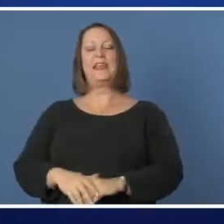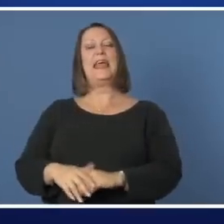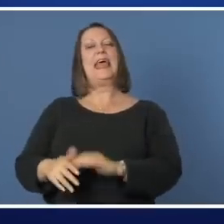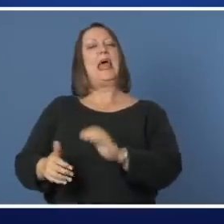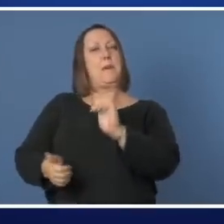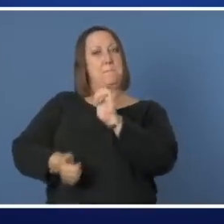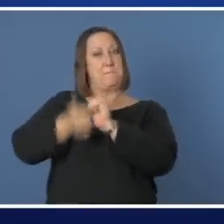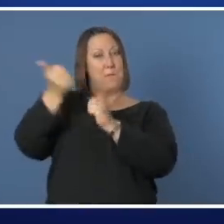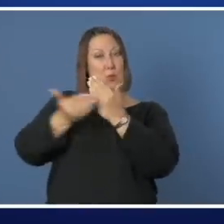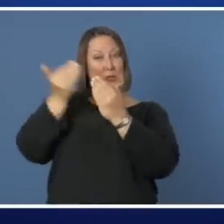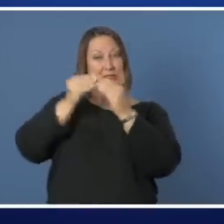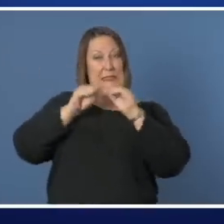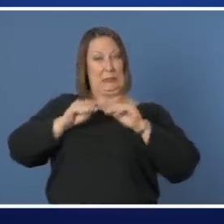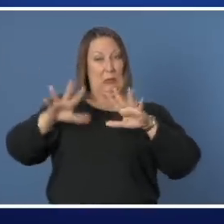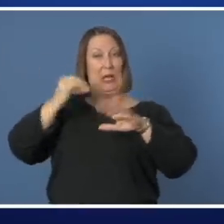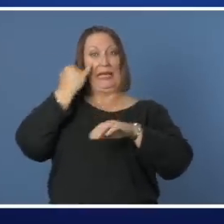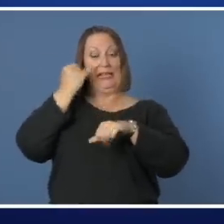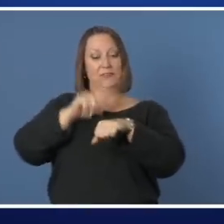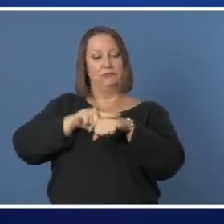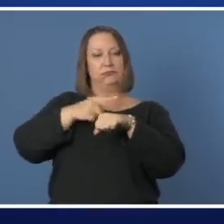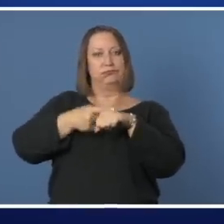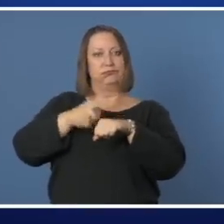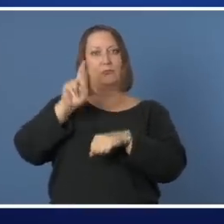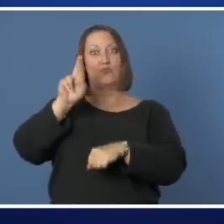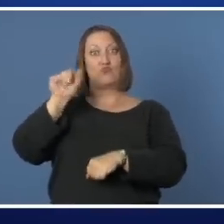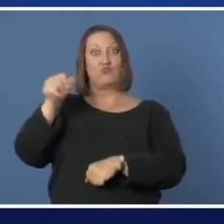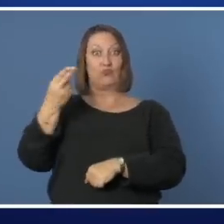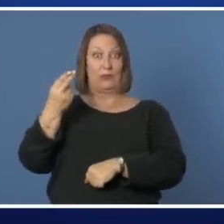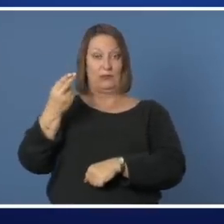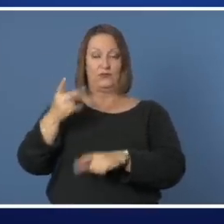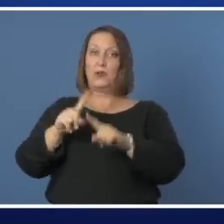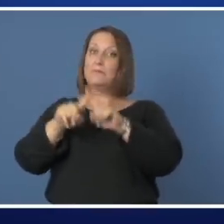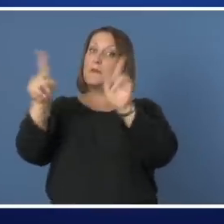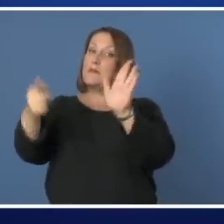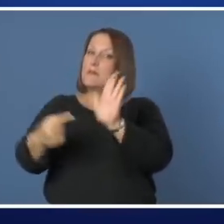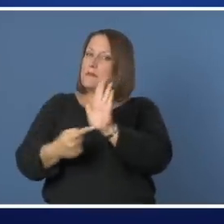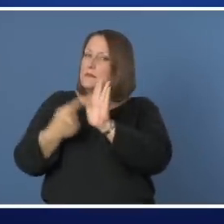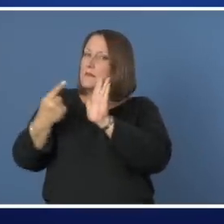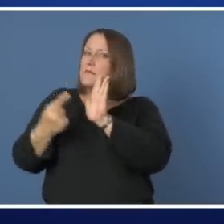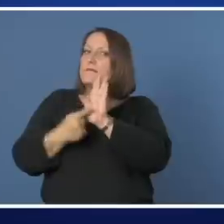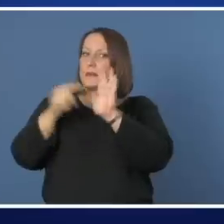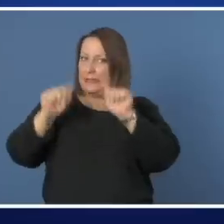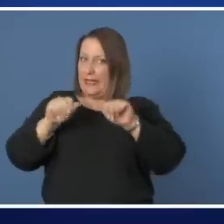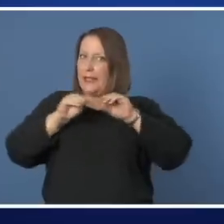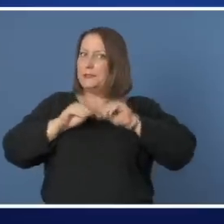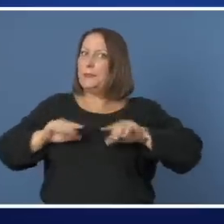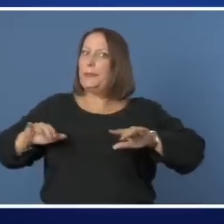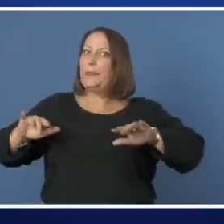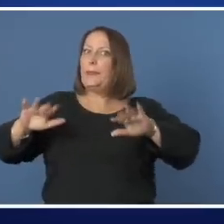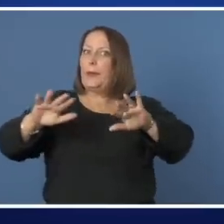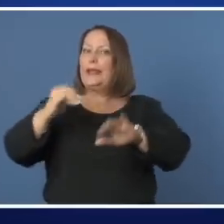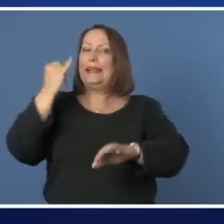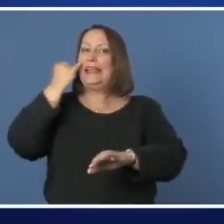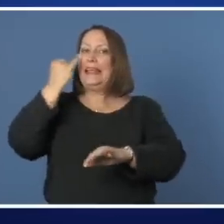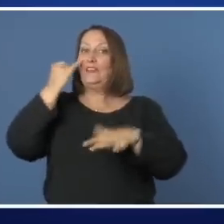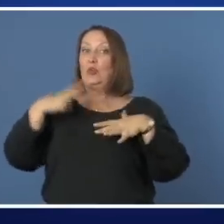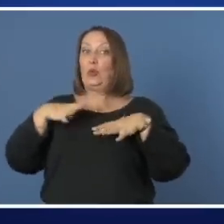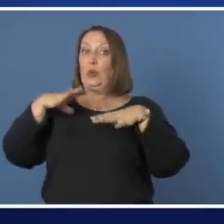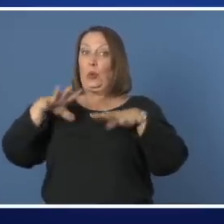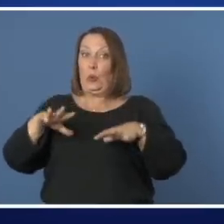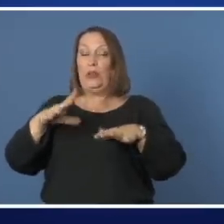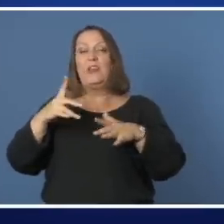smallpox is most contagious when a rash appears however it is sometimes contagious